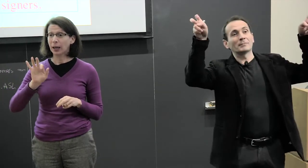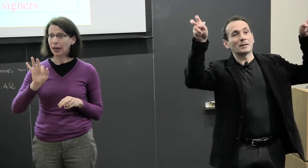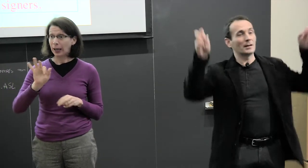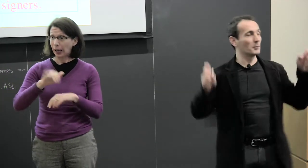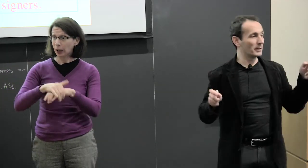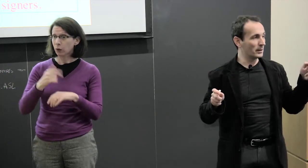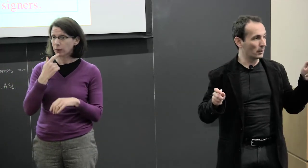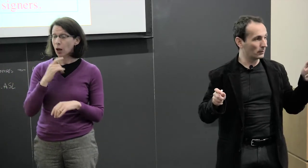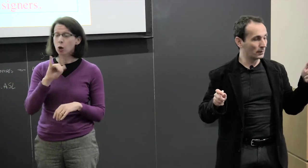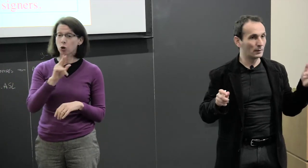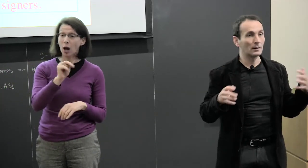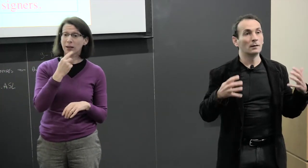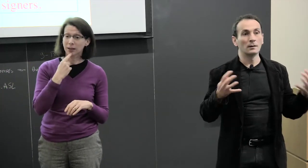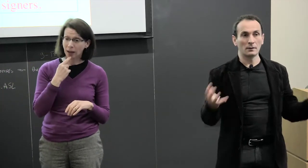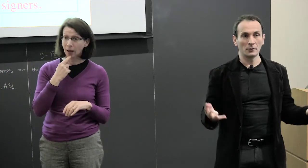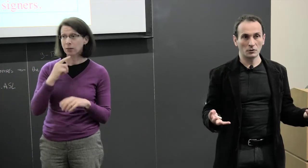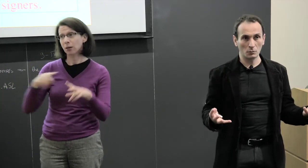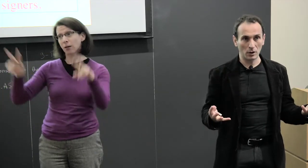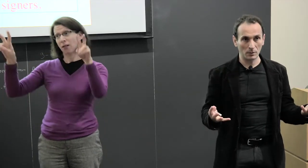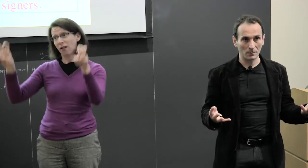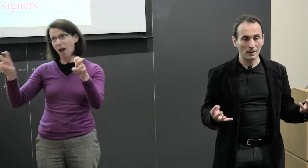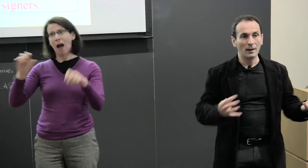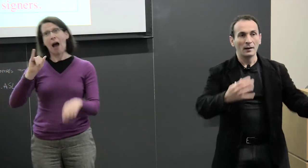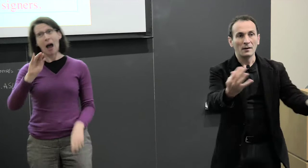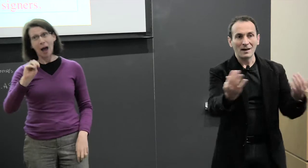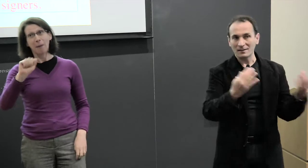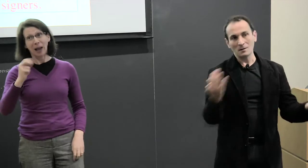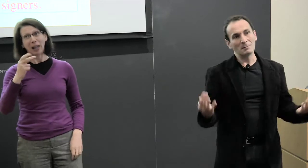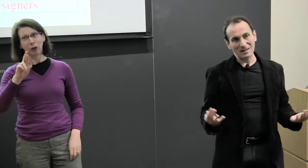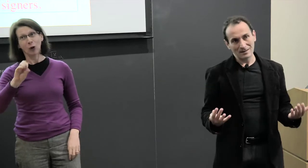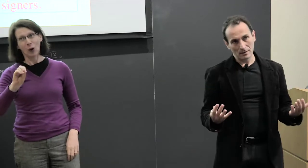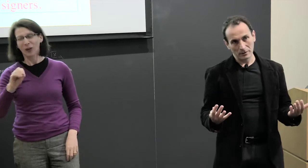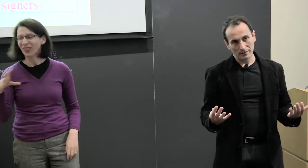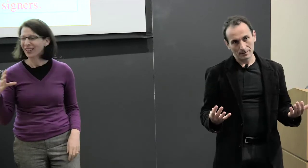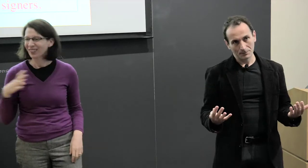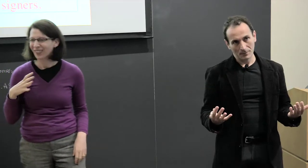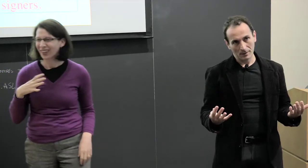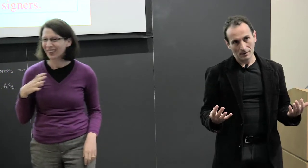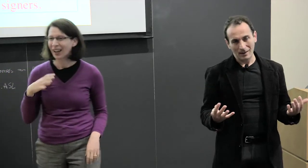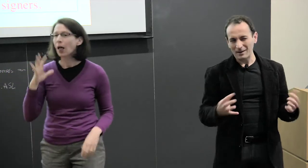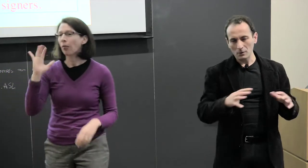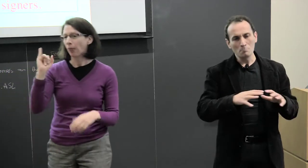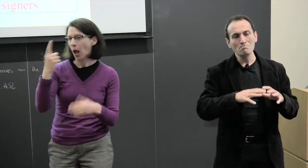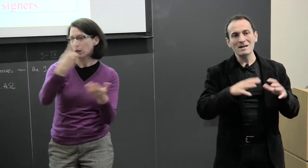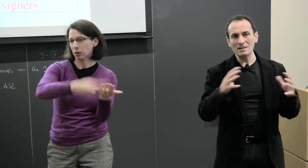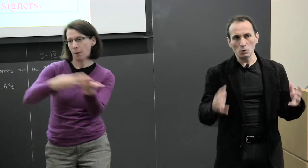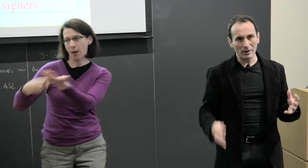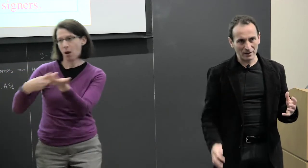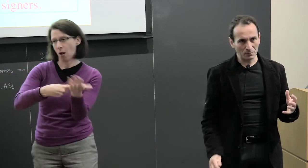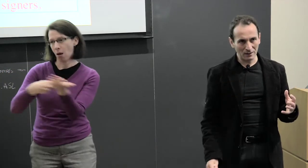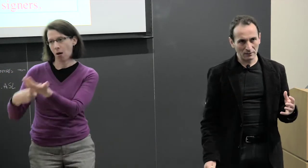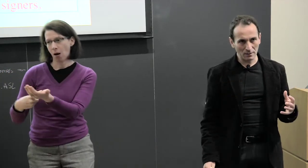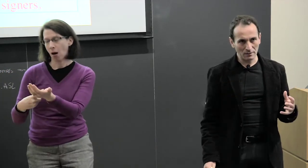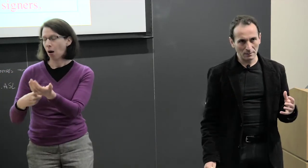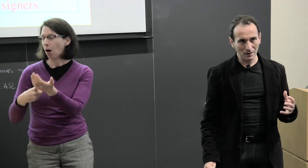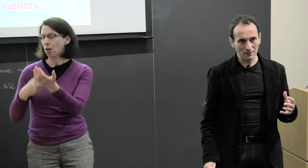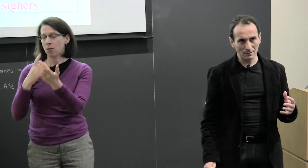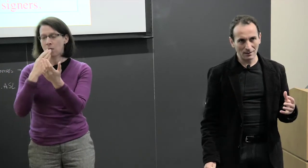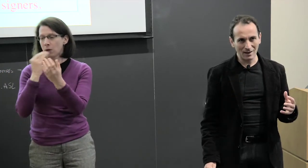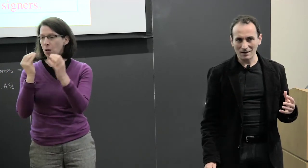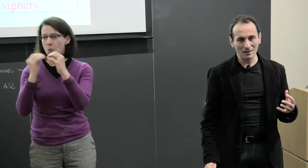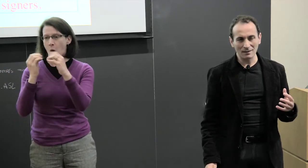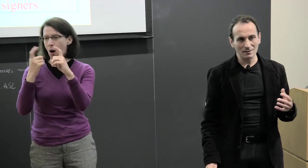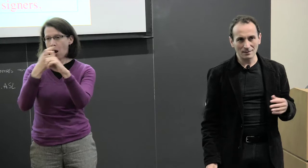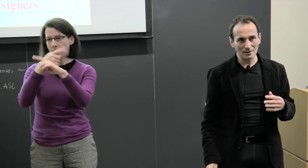says I'm a hero, there is no problem. That's the debate that there is. There are many more aspects to this